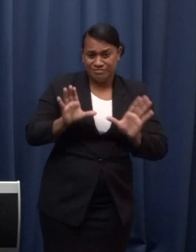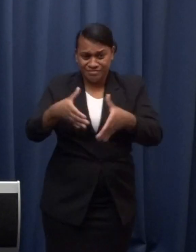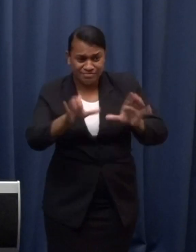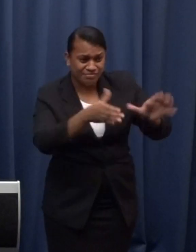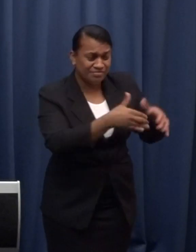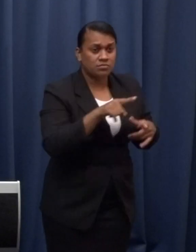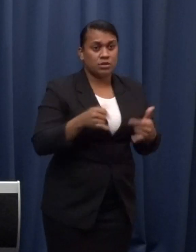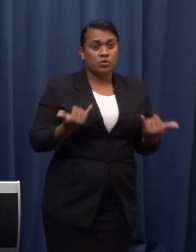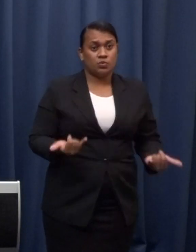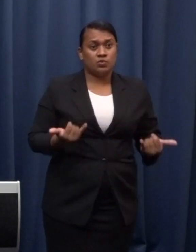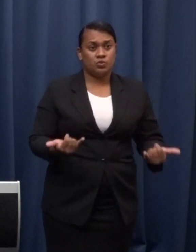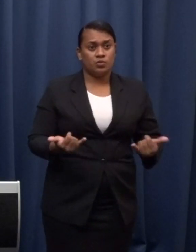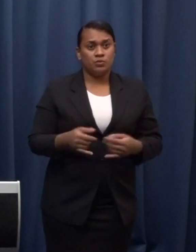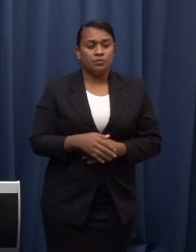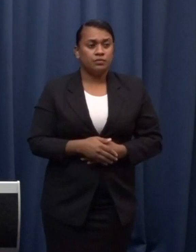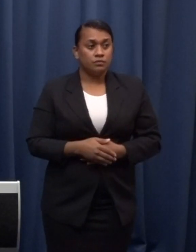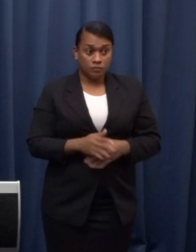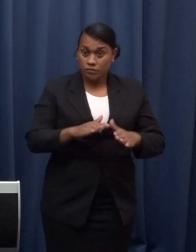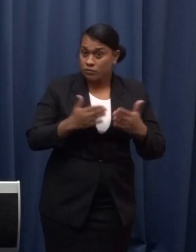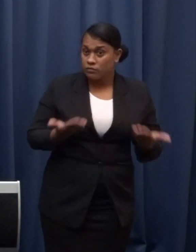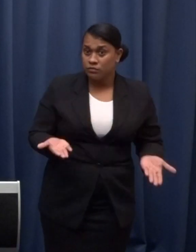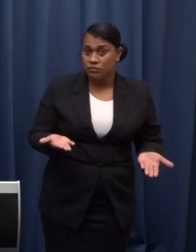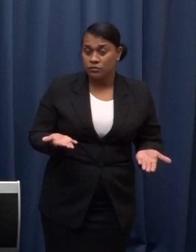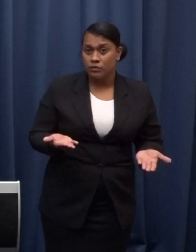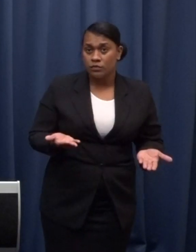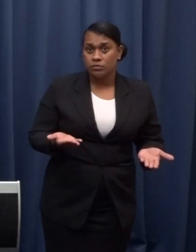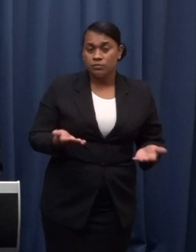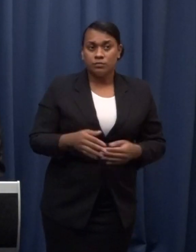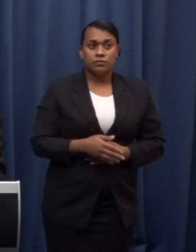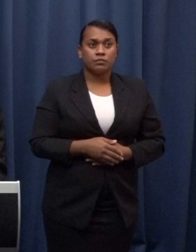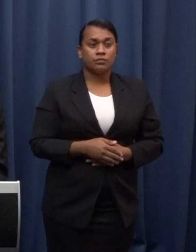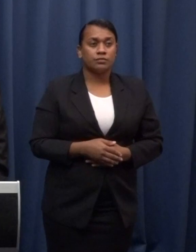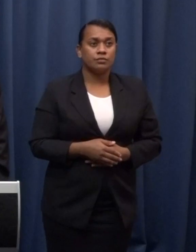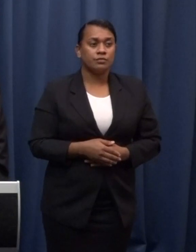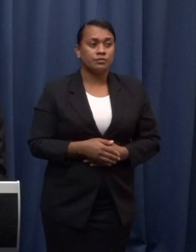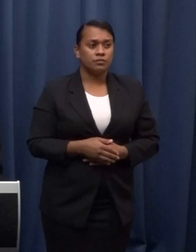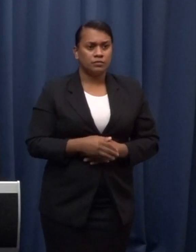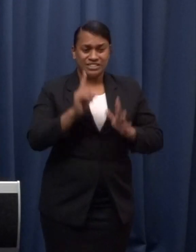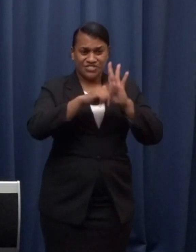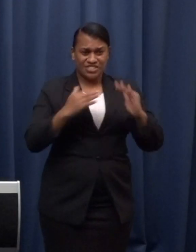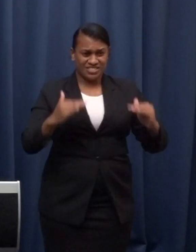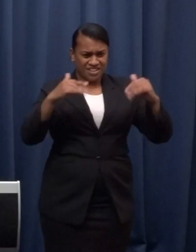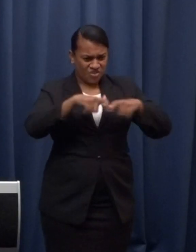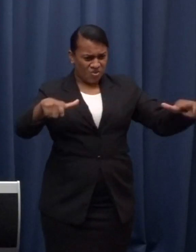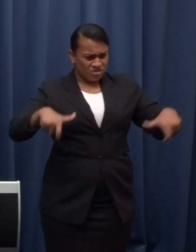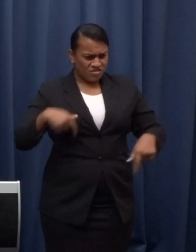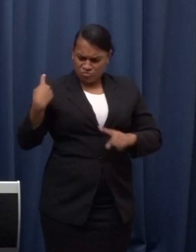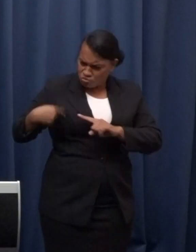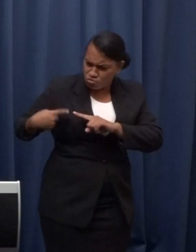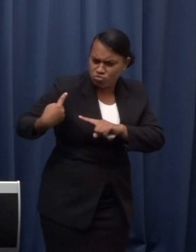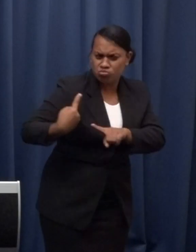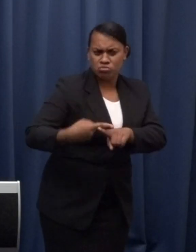For the time being, the judiciary will continue to function, but there will be no movement of people in remand